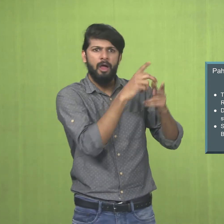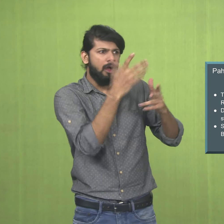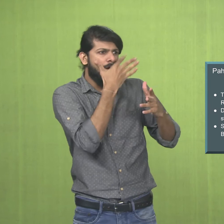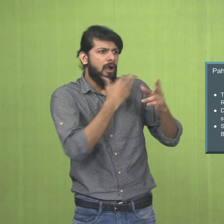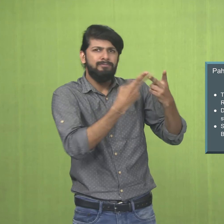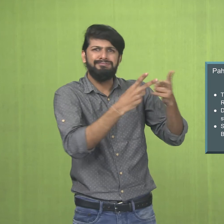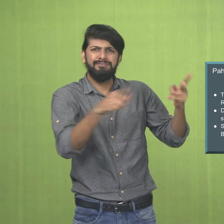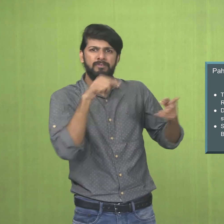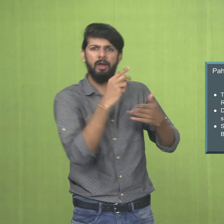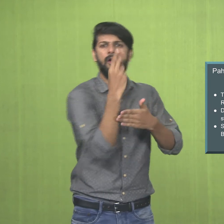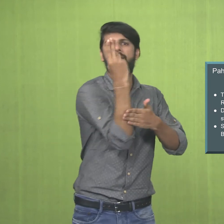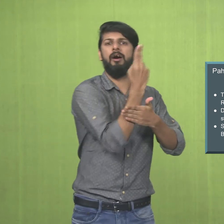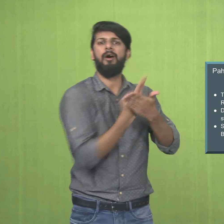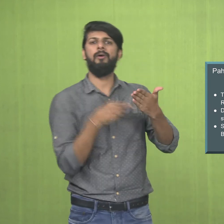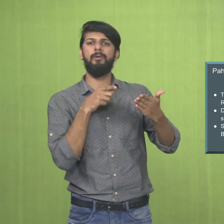the king's court,